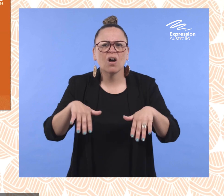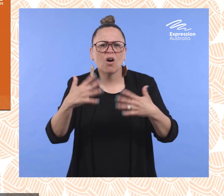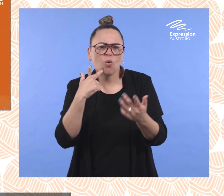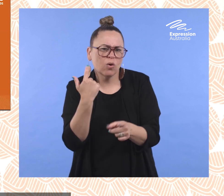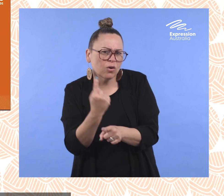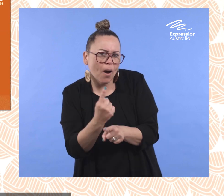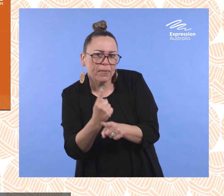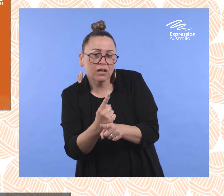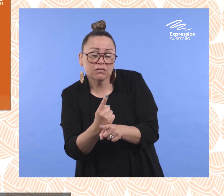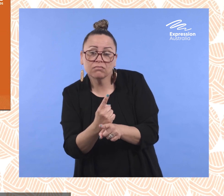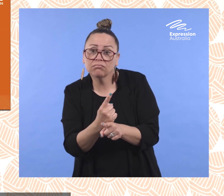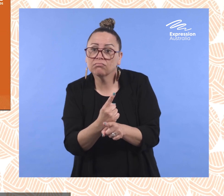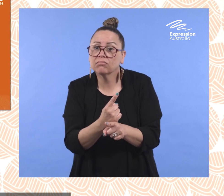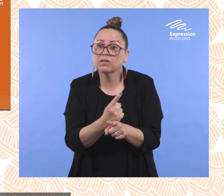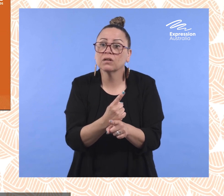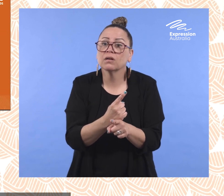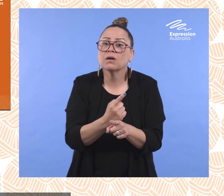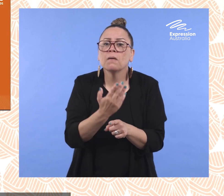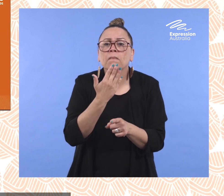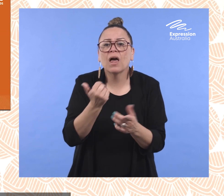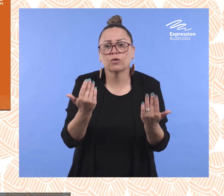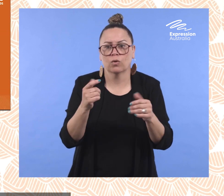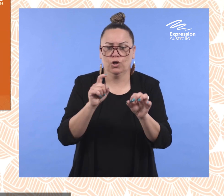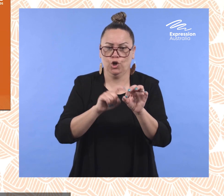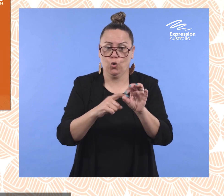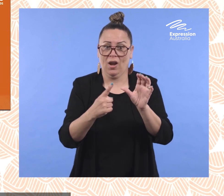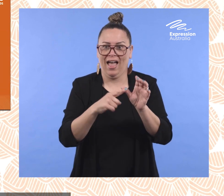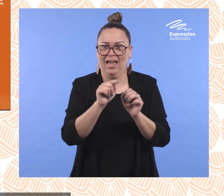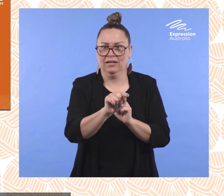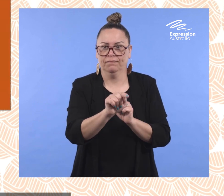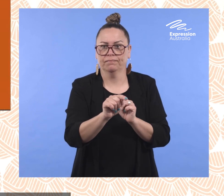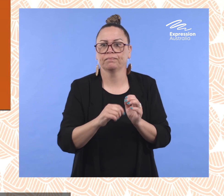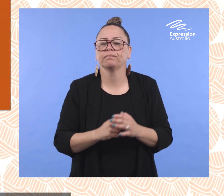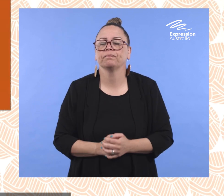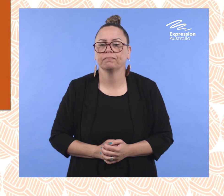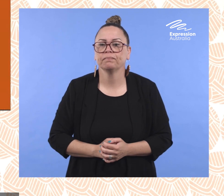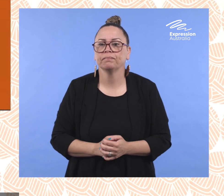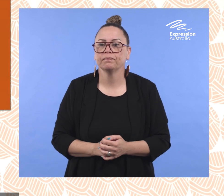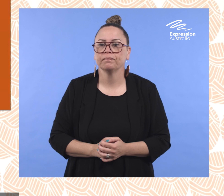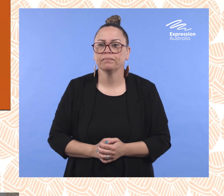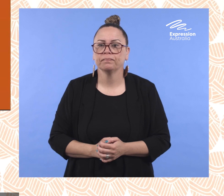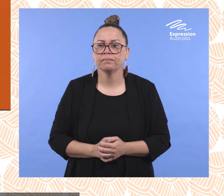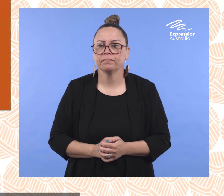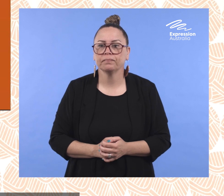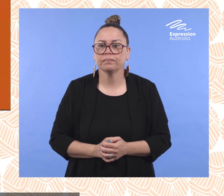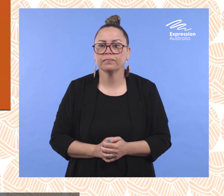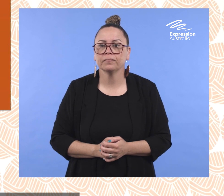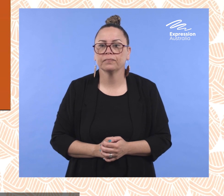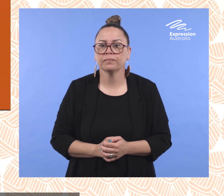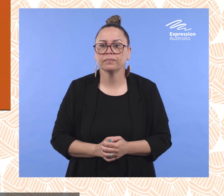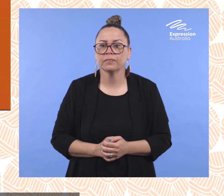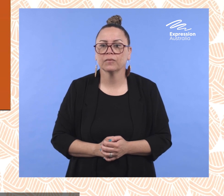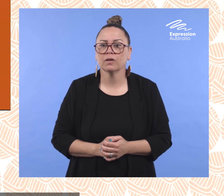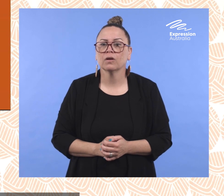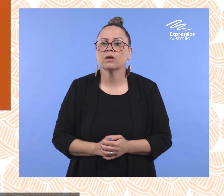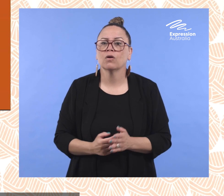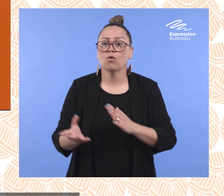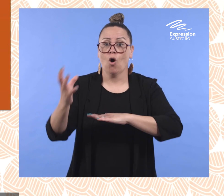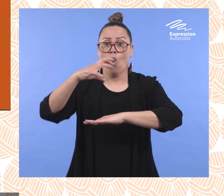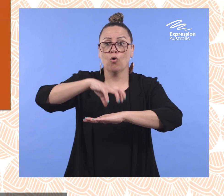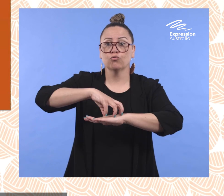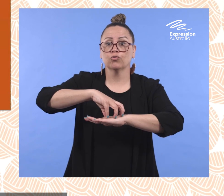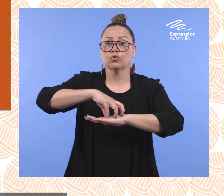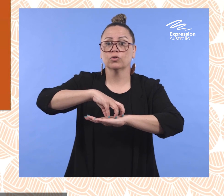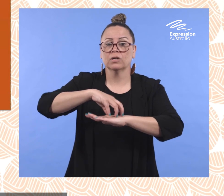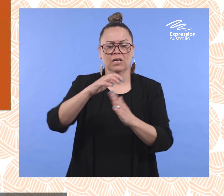or a comment that you'd like us to respond to, please pop it in the Q&A. Yeah. Uluru statement from the